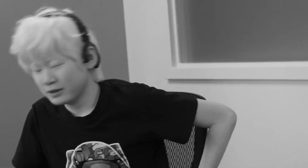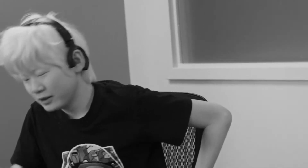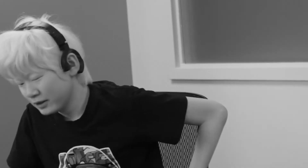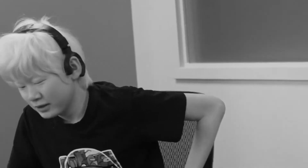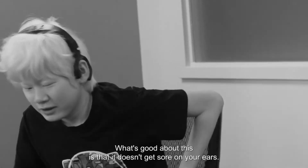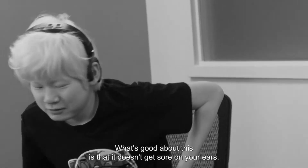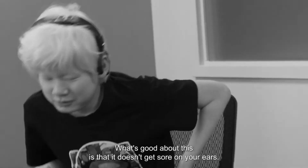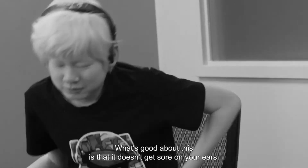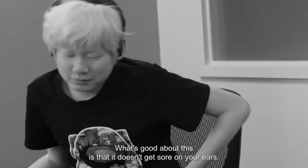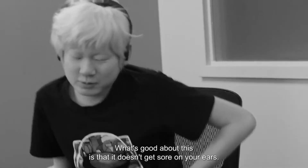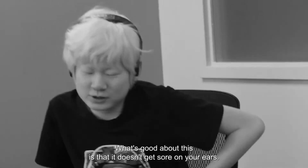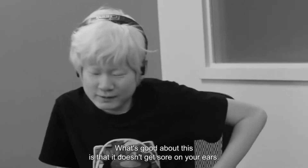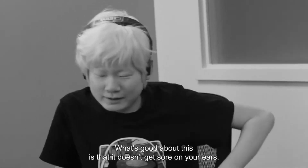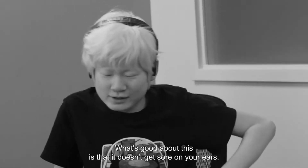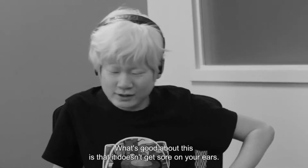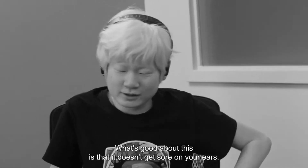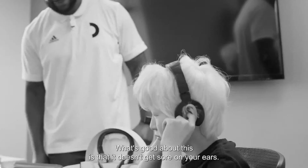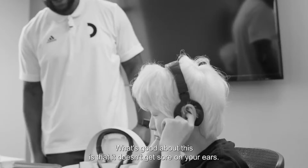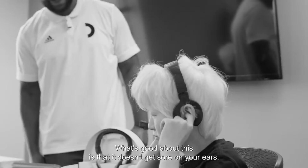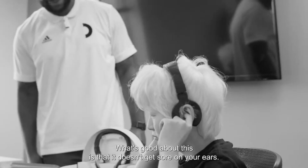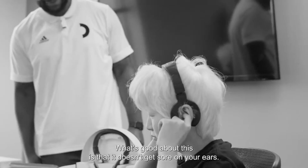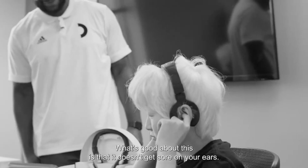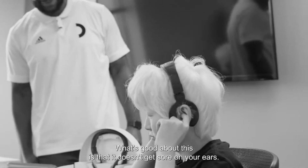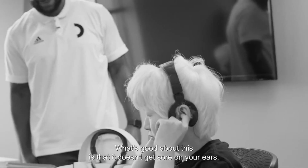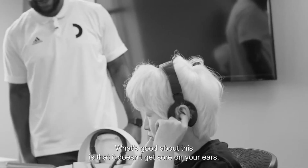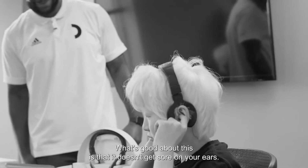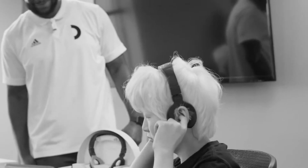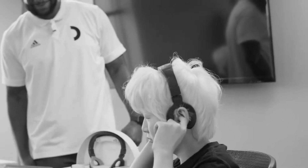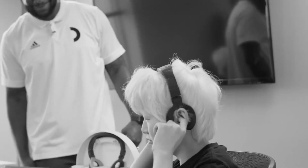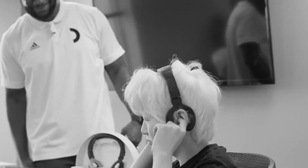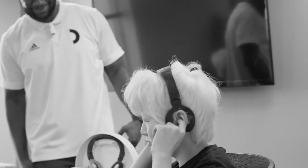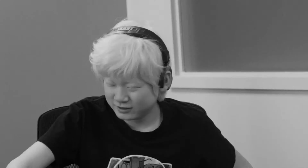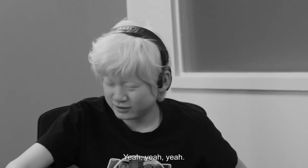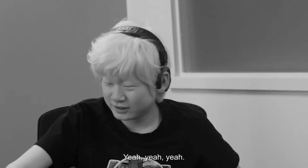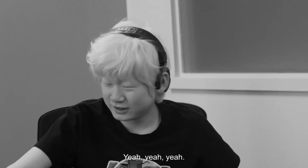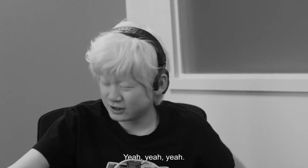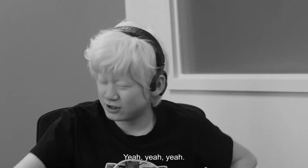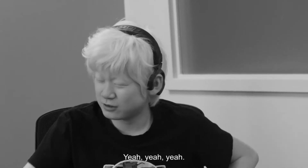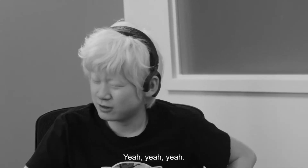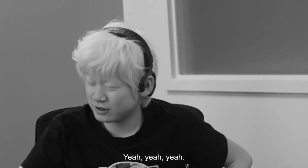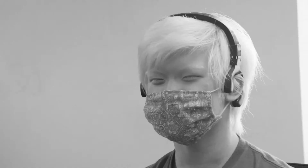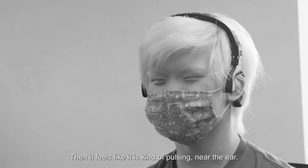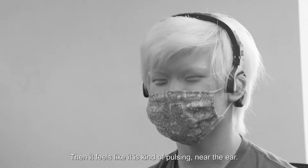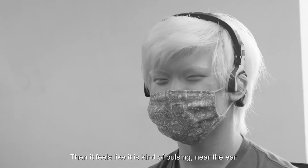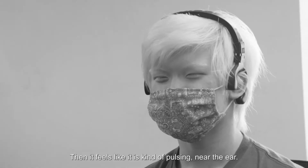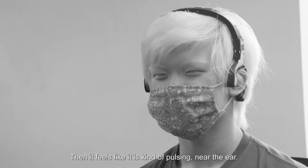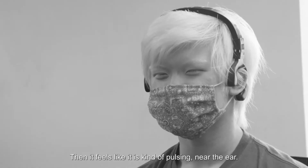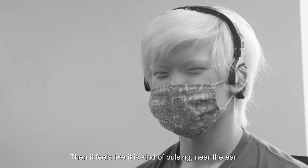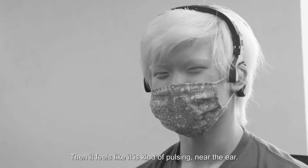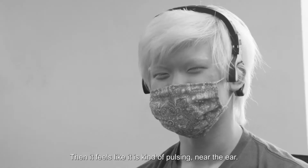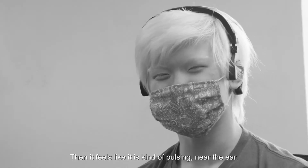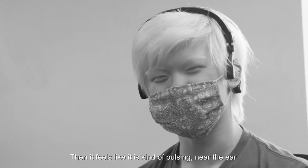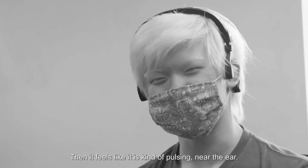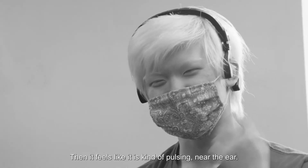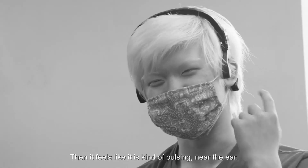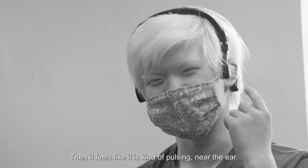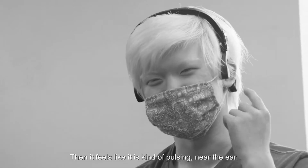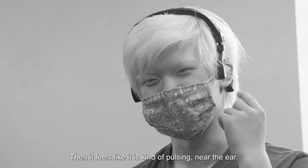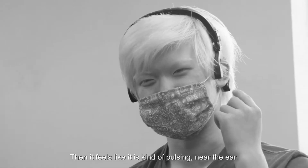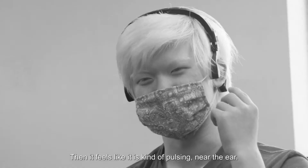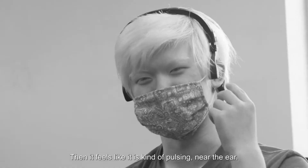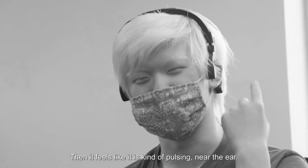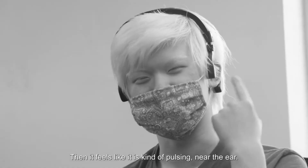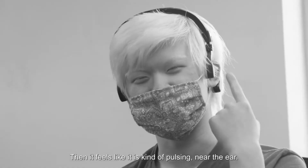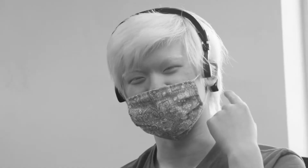little bit. What's good about these is that it doesn't get sore on your ears. Yeah. Yeah. Then you don't have to be like, wait, what? I really feel like